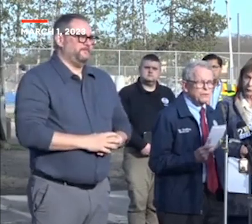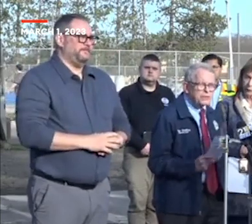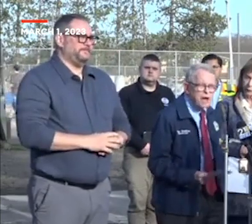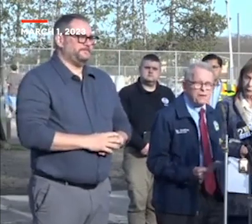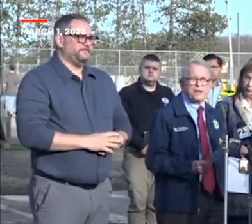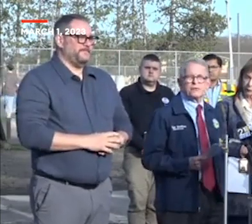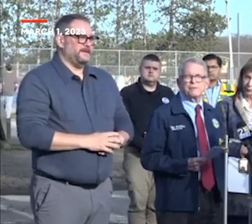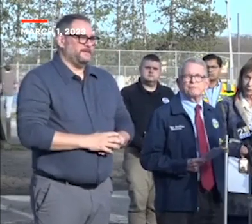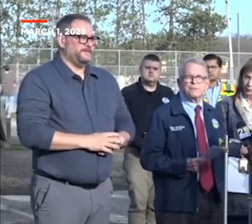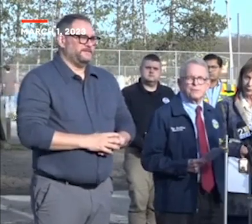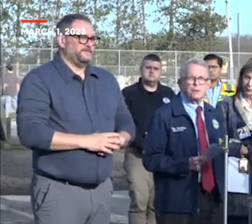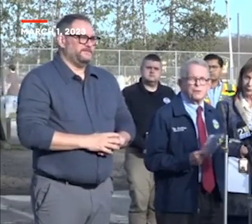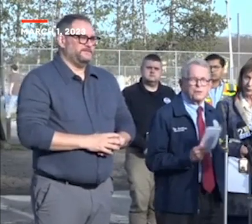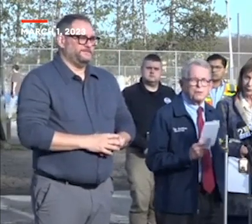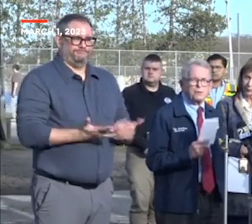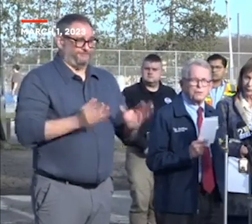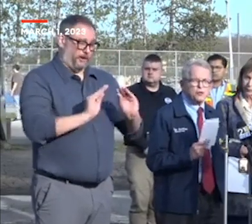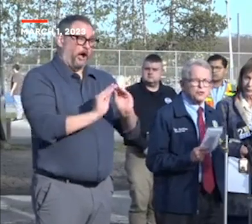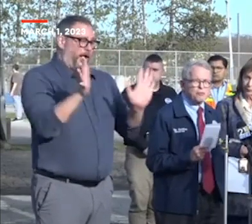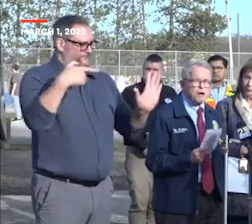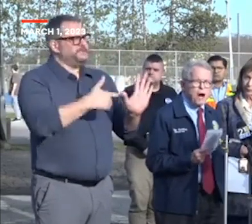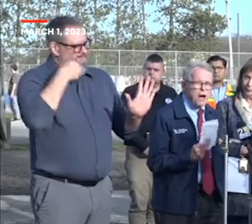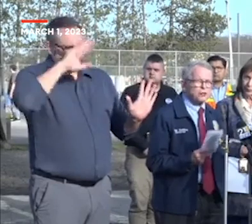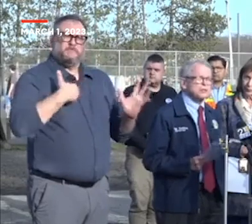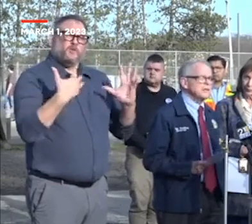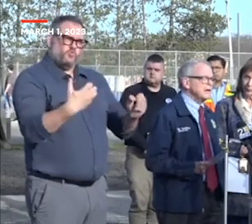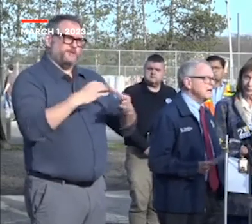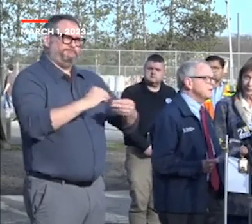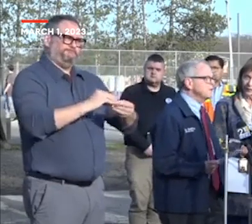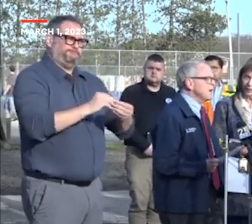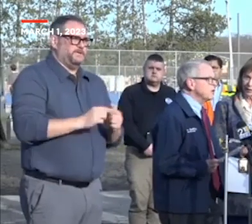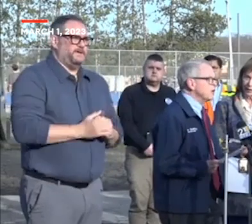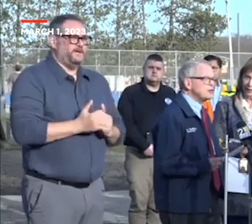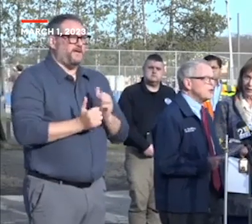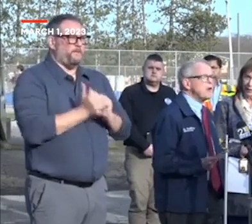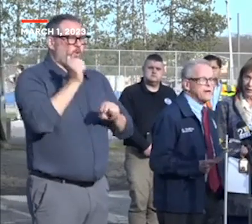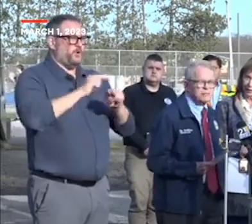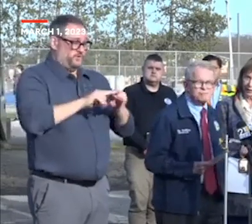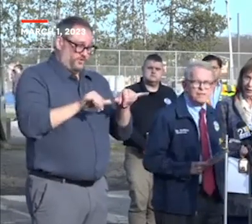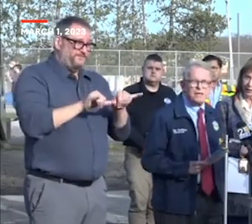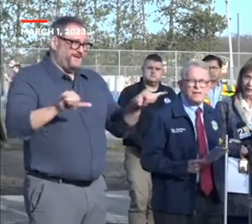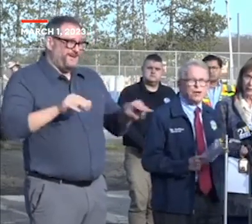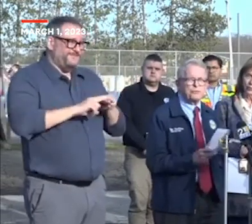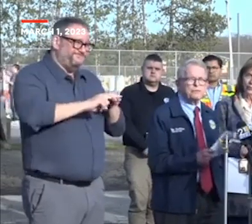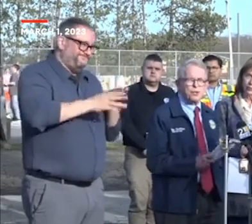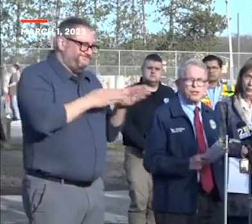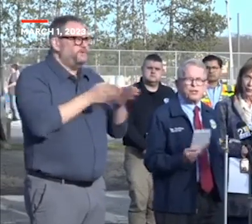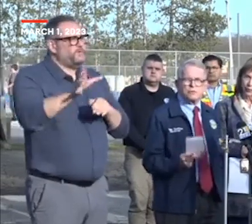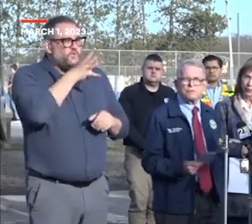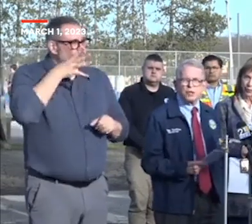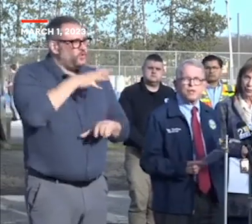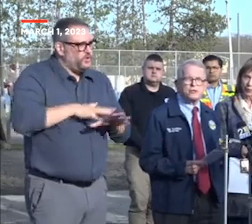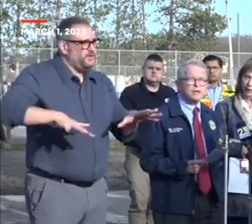To state the obvious, most of the rail miles in this state are in rural areas. They go through